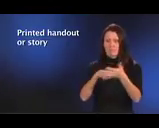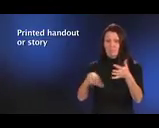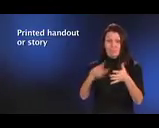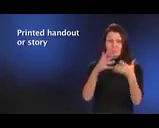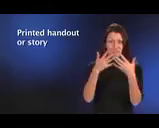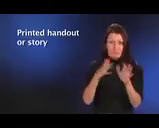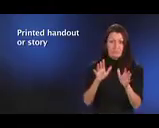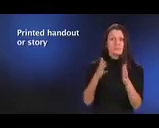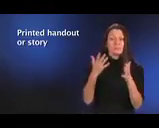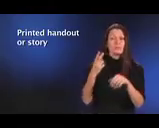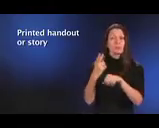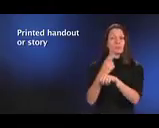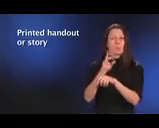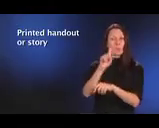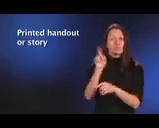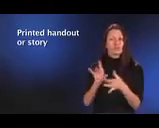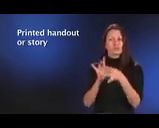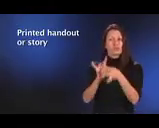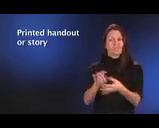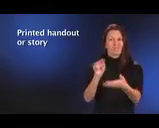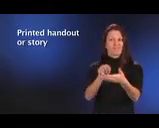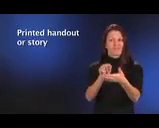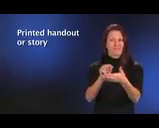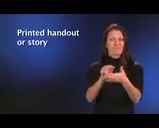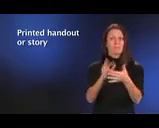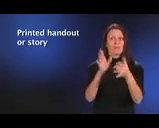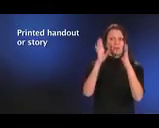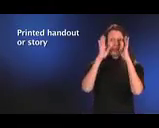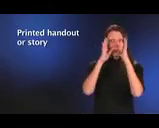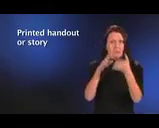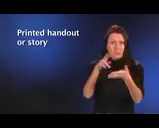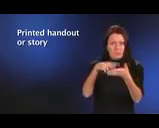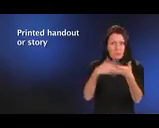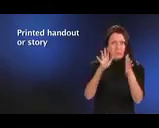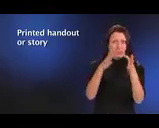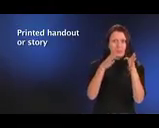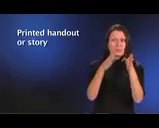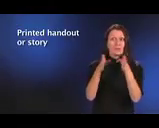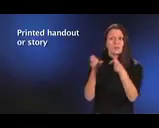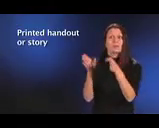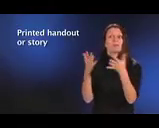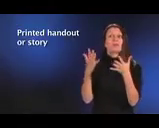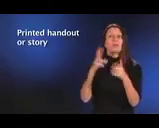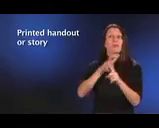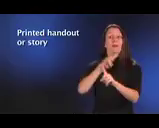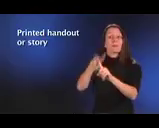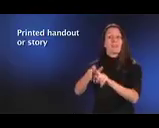the story or the handout to help the peers focus on their own lives.